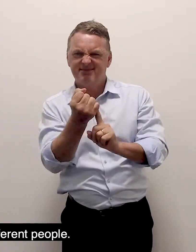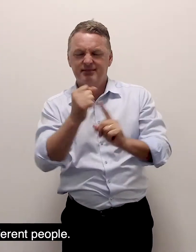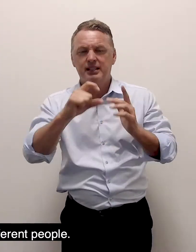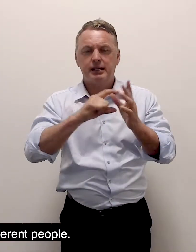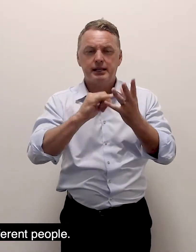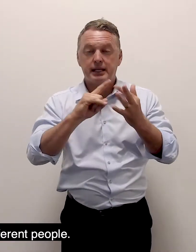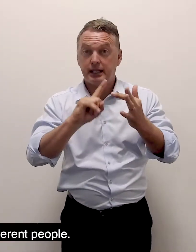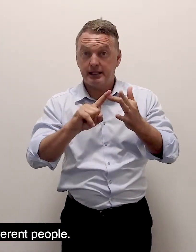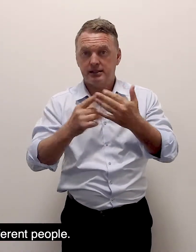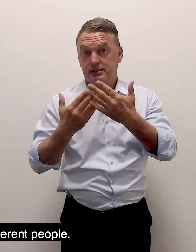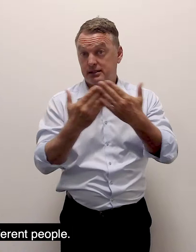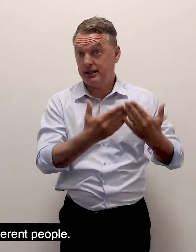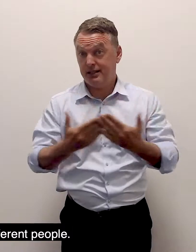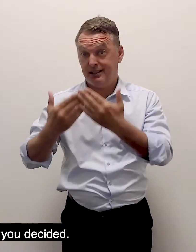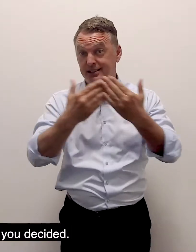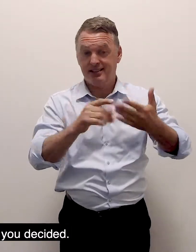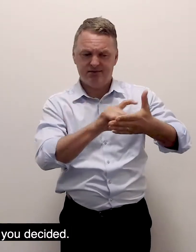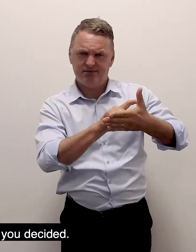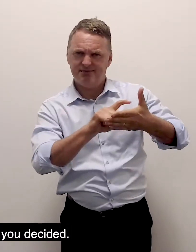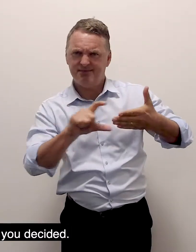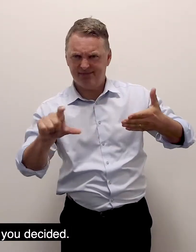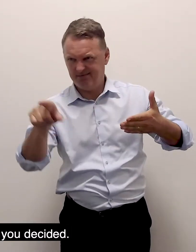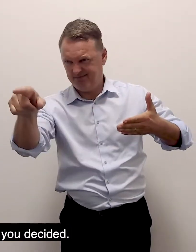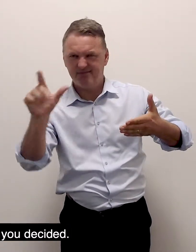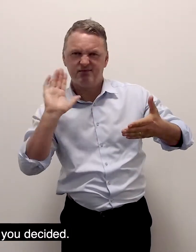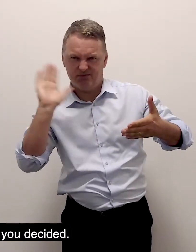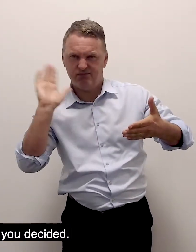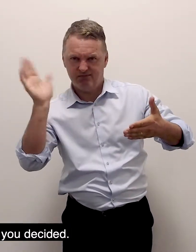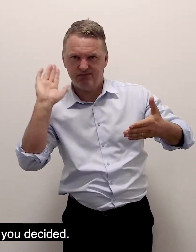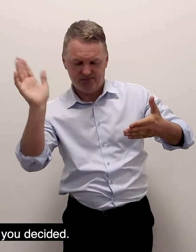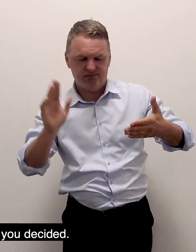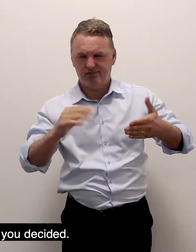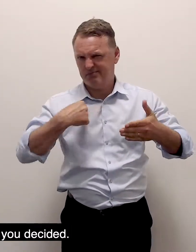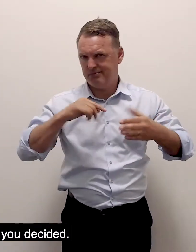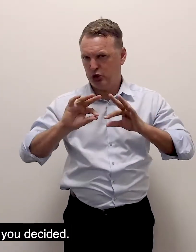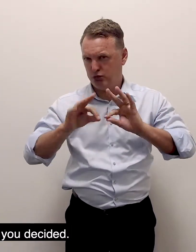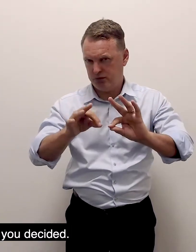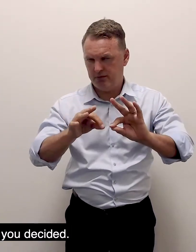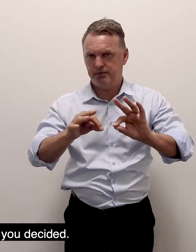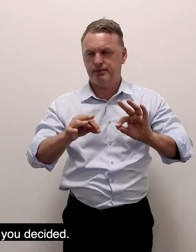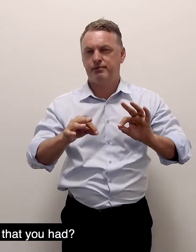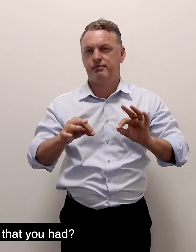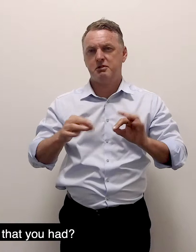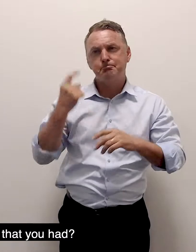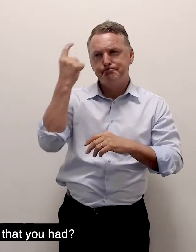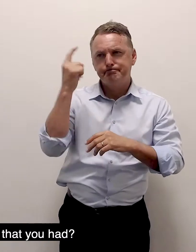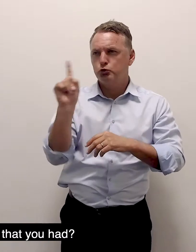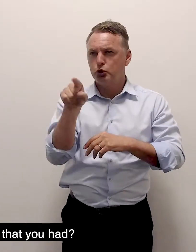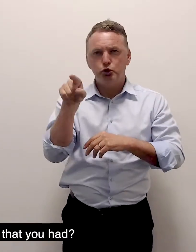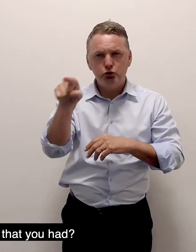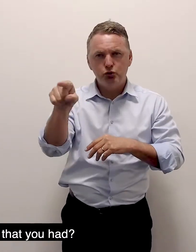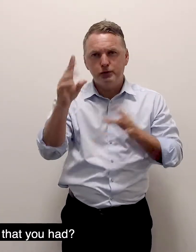everyone has different people, and then let us hear what you decided. Now, who